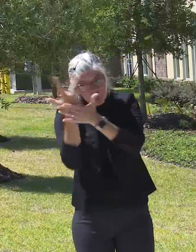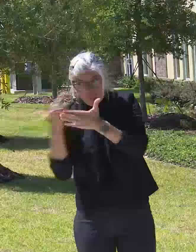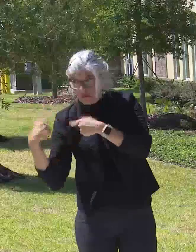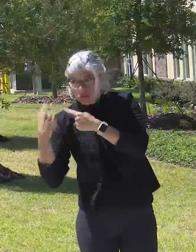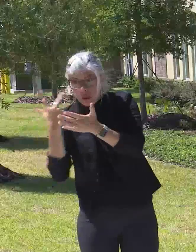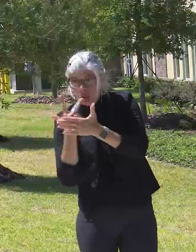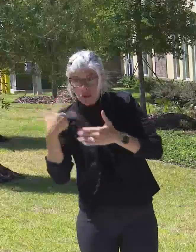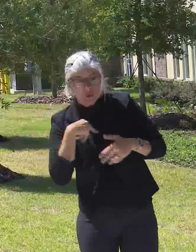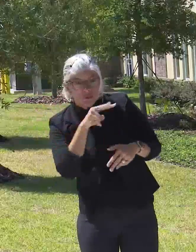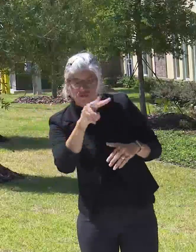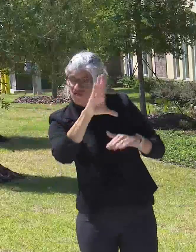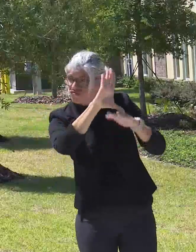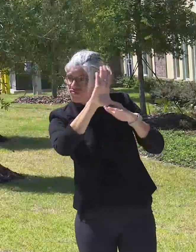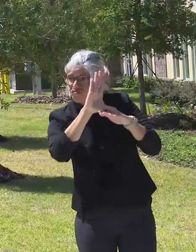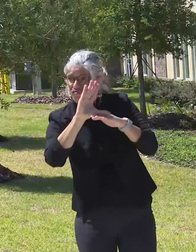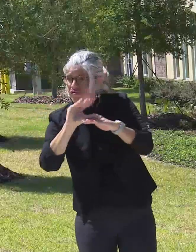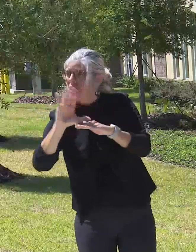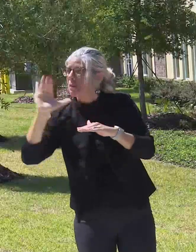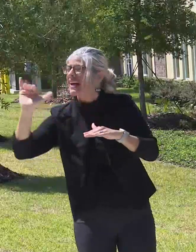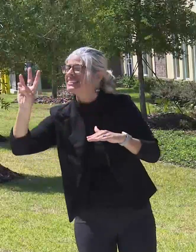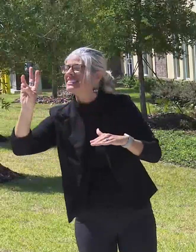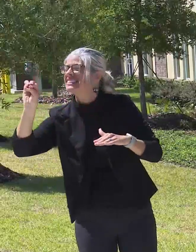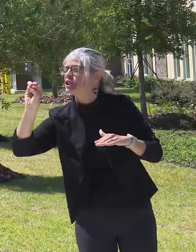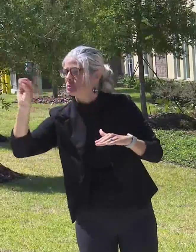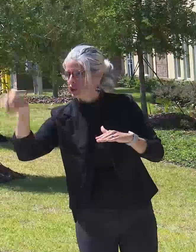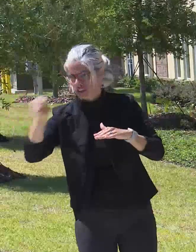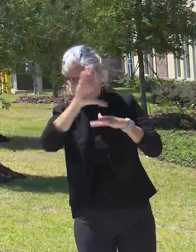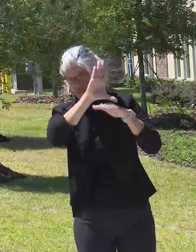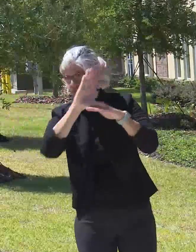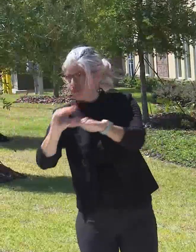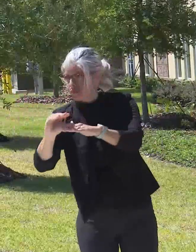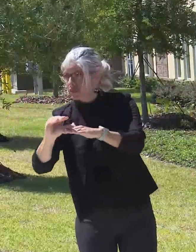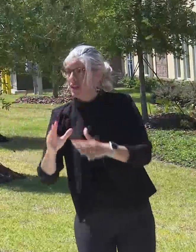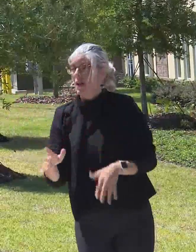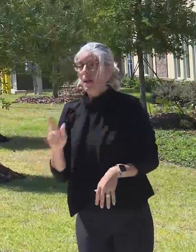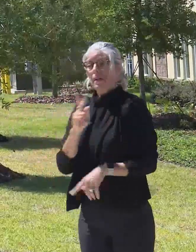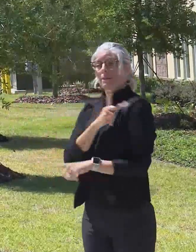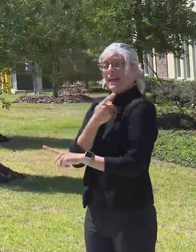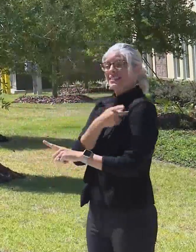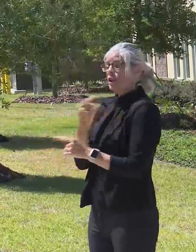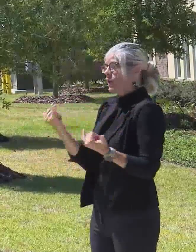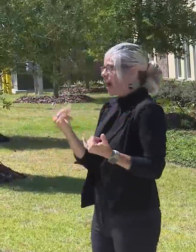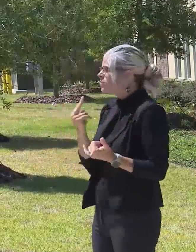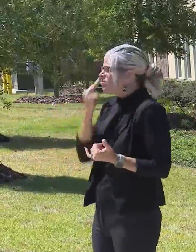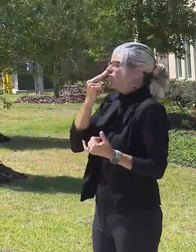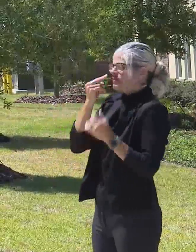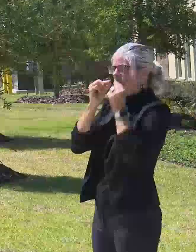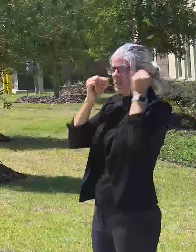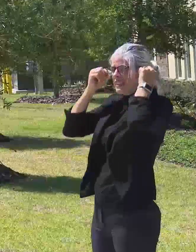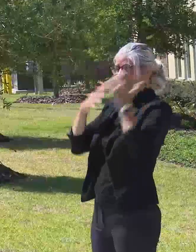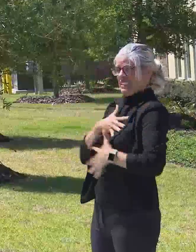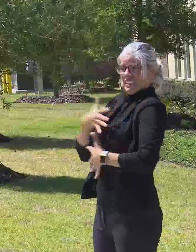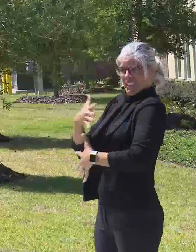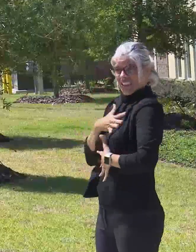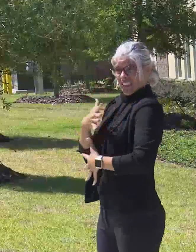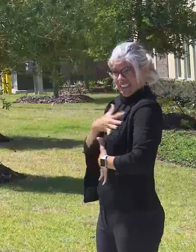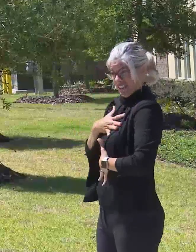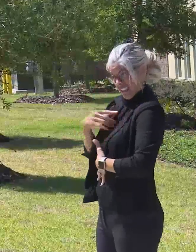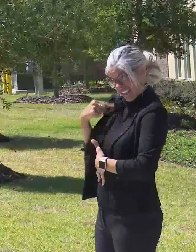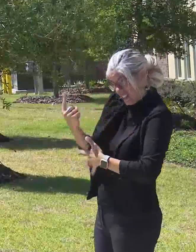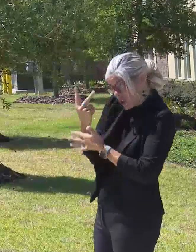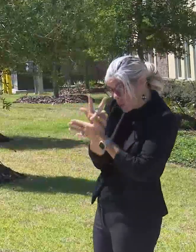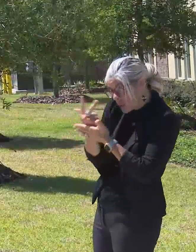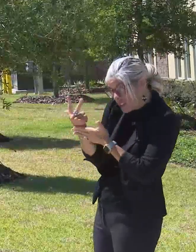decreased by 60%. Patients on ventilators have decreased over the last 3 weeks